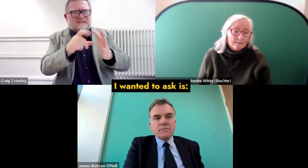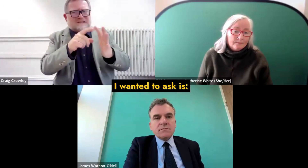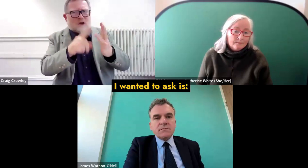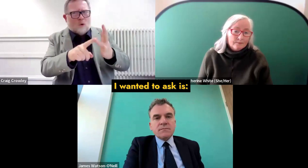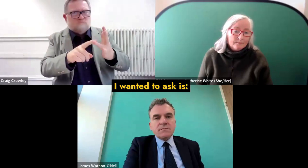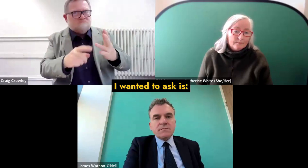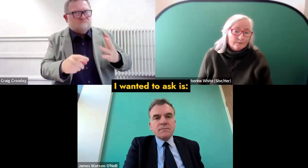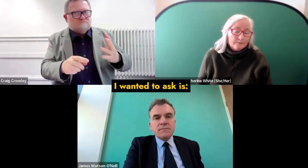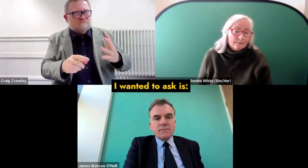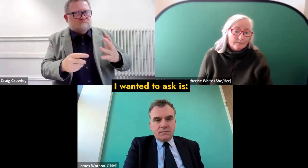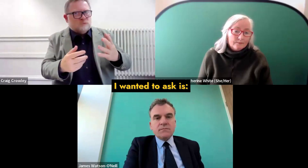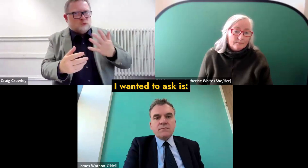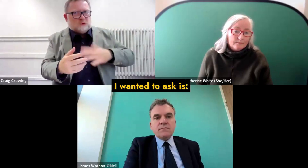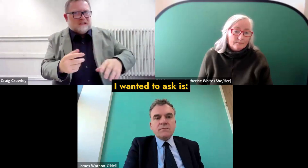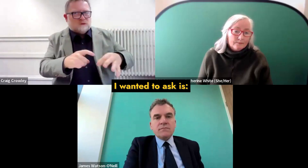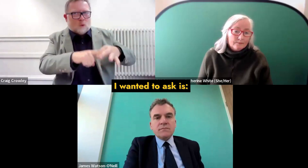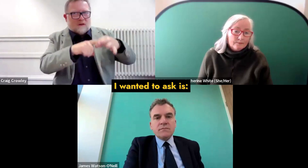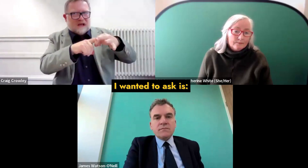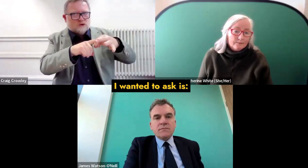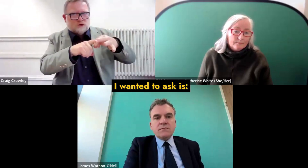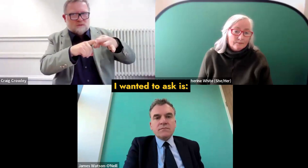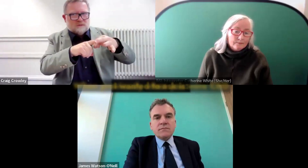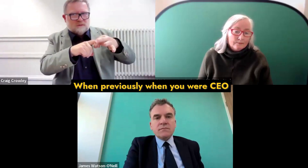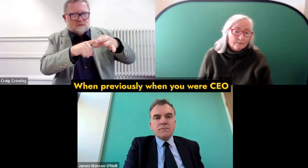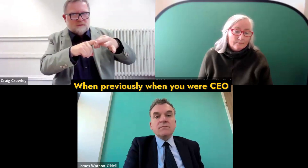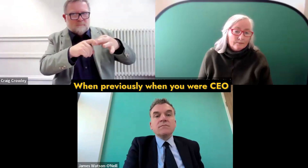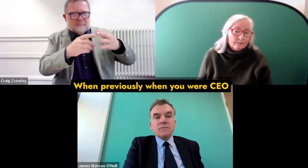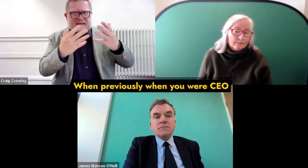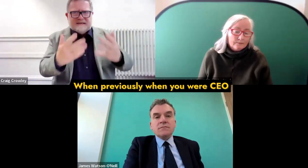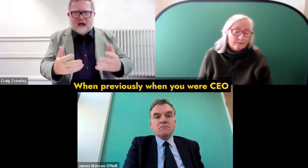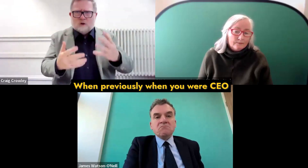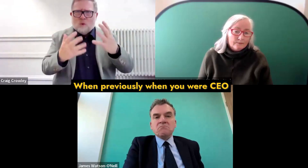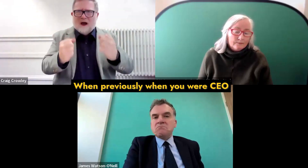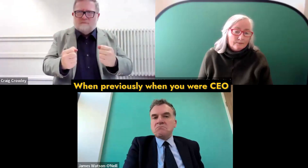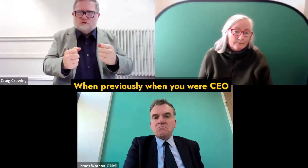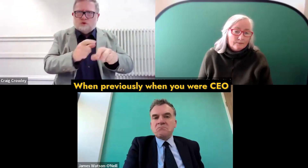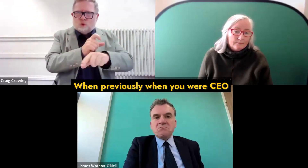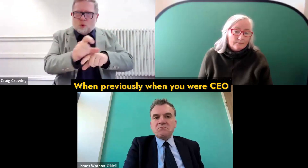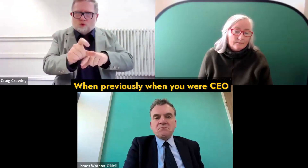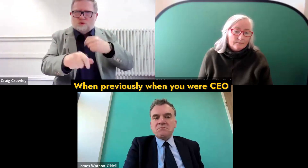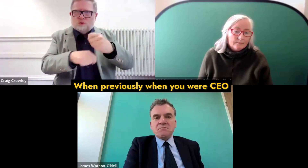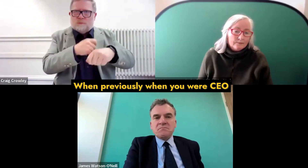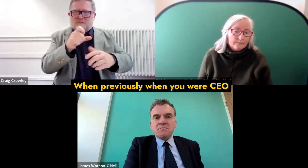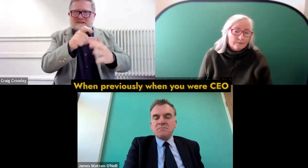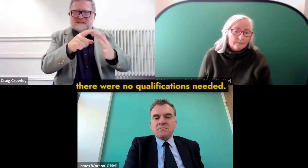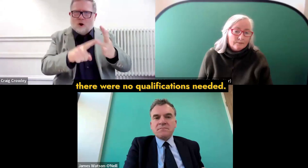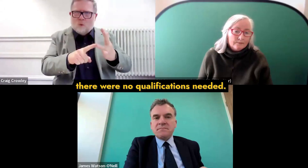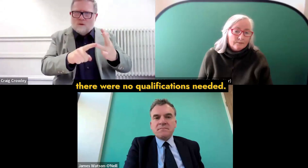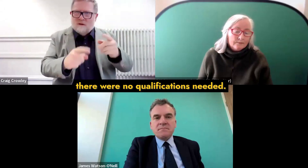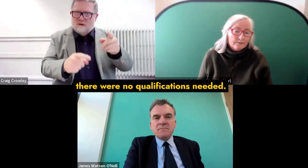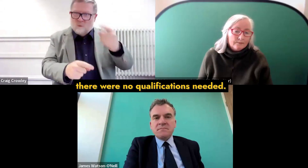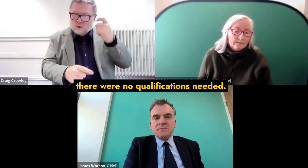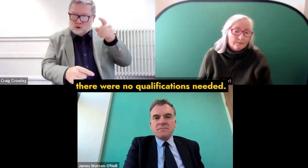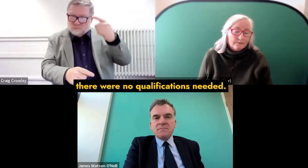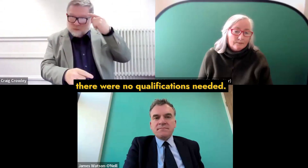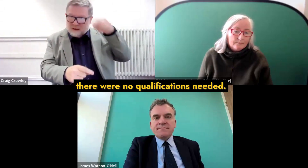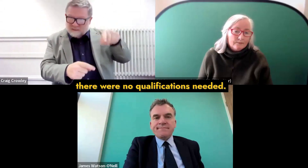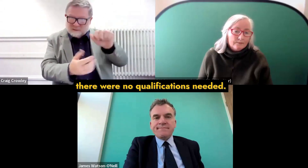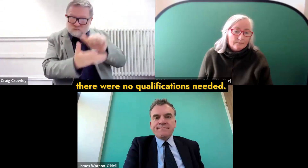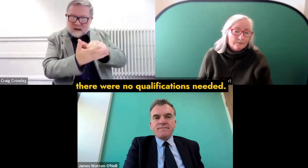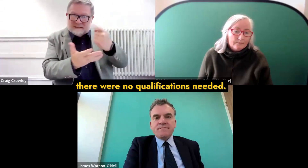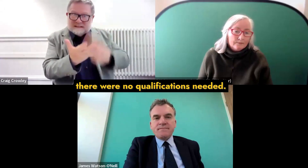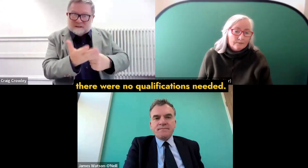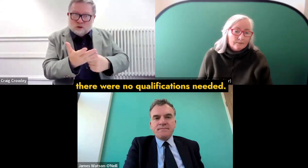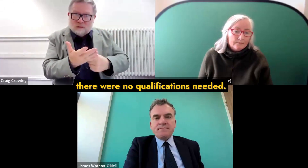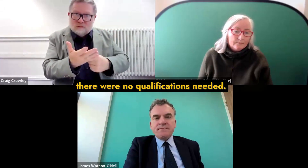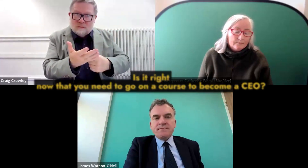I wanted to ask is, so when previously, when you were CEO, there were no